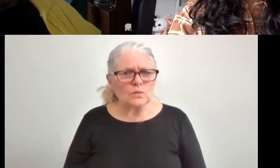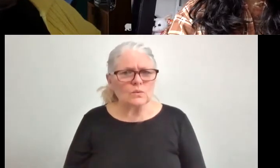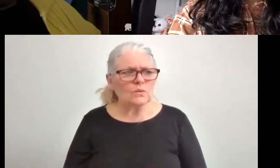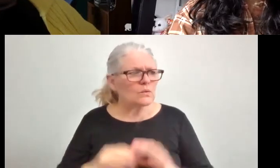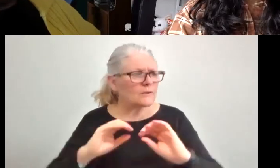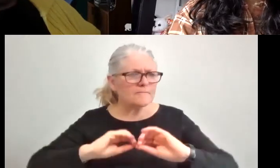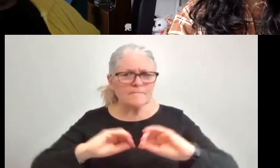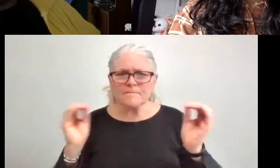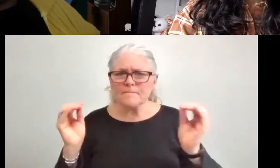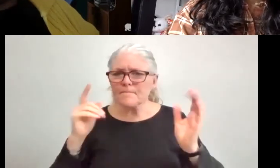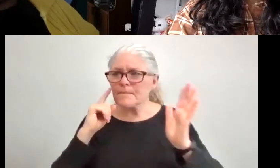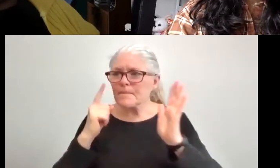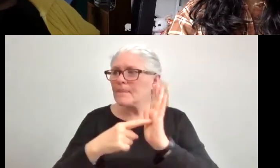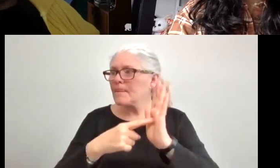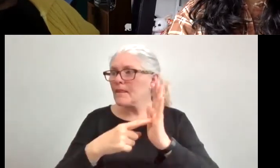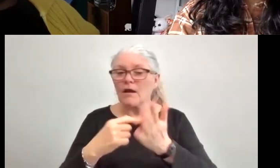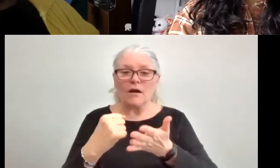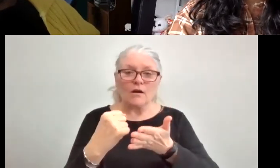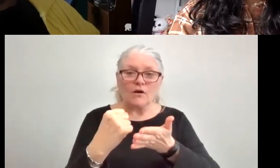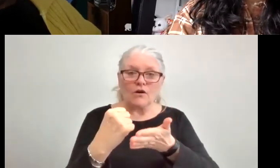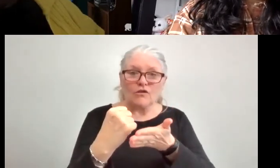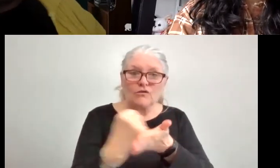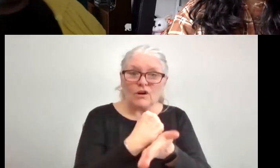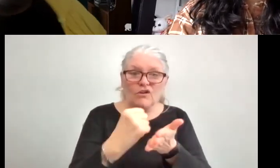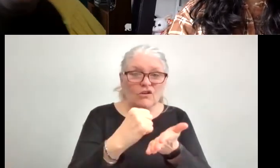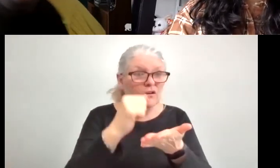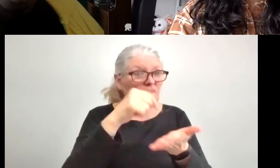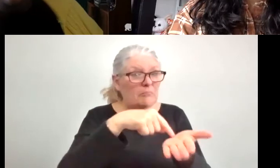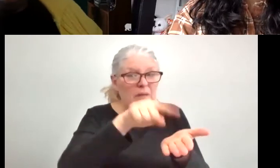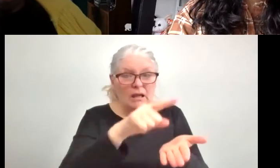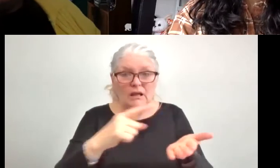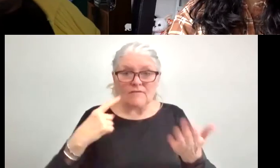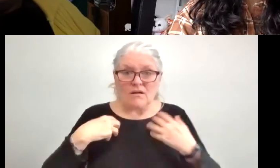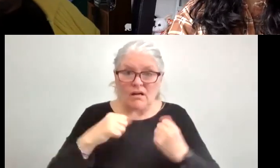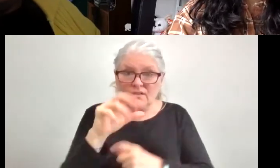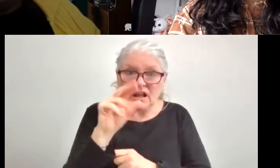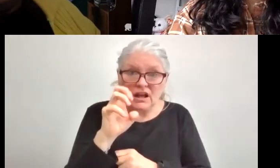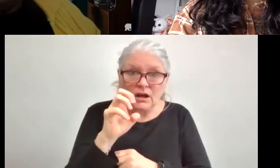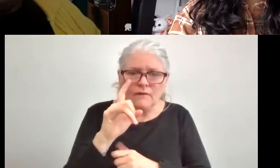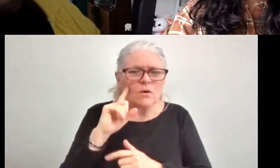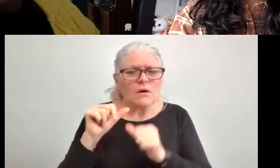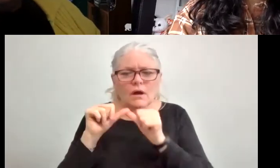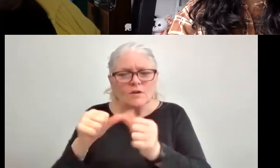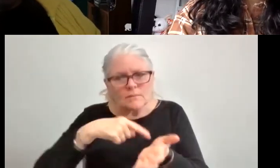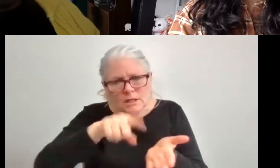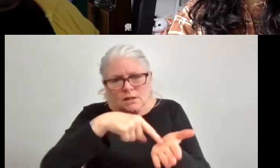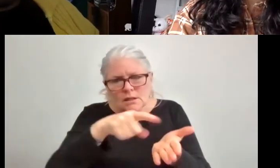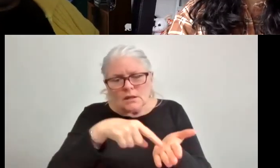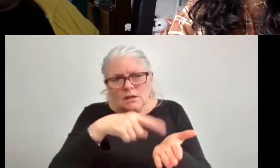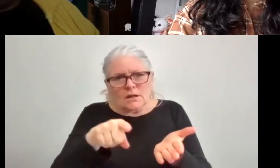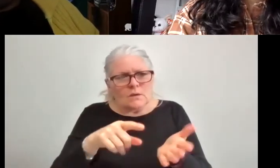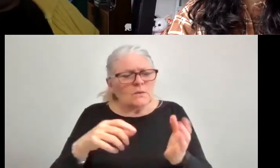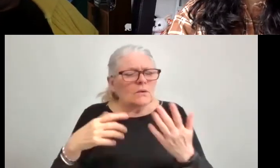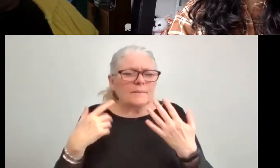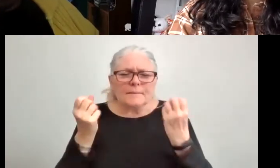paying for medical care or credit card without that haunting you for the rest of your life. There's so many like long-term consequences for just living your life in this